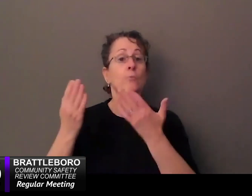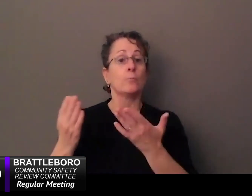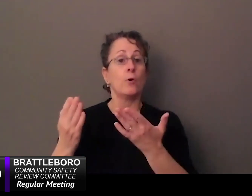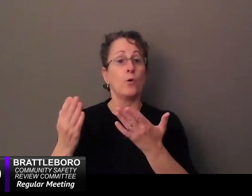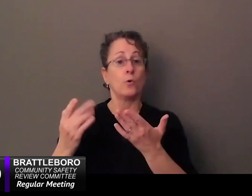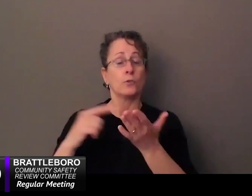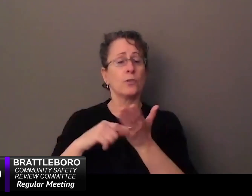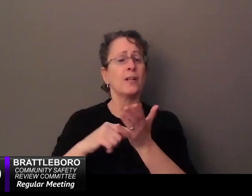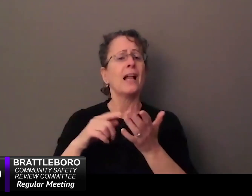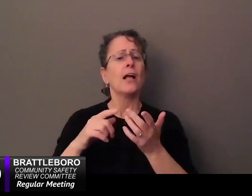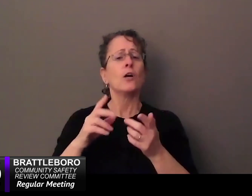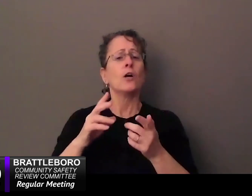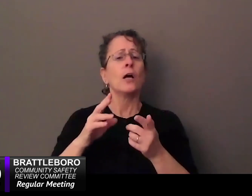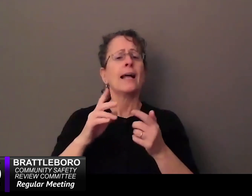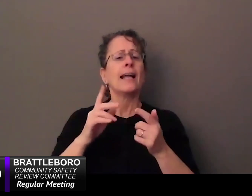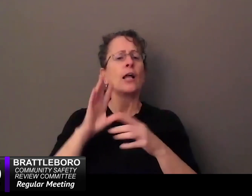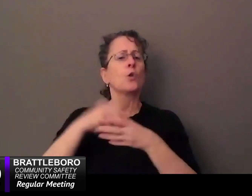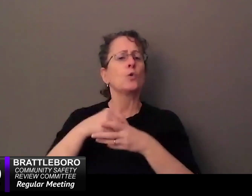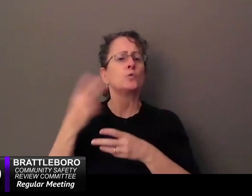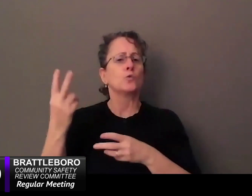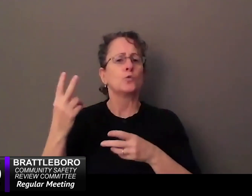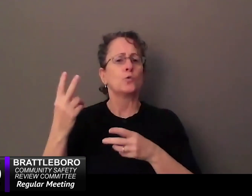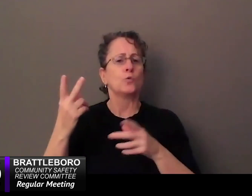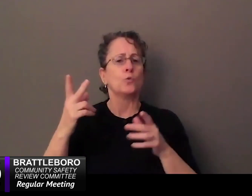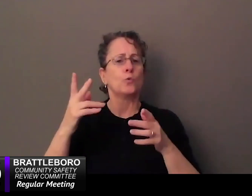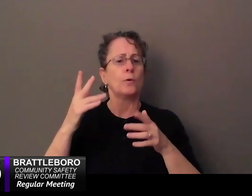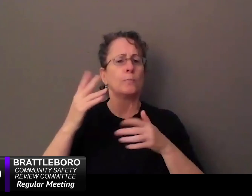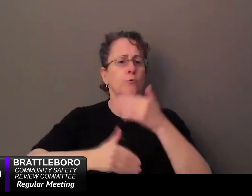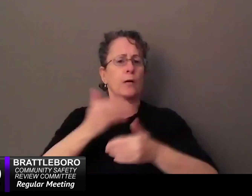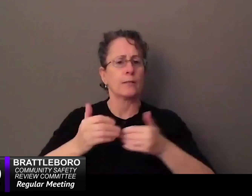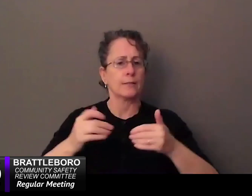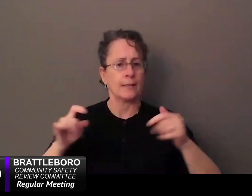parallel process, right? Our final report will include